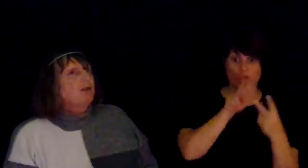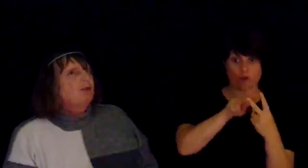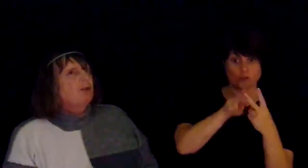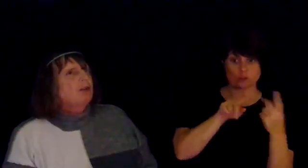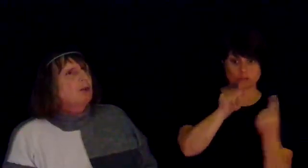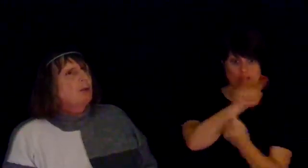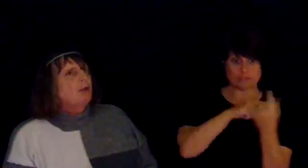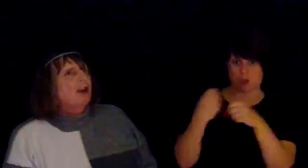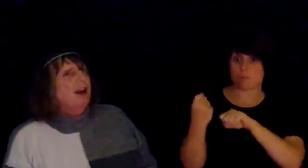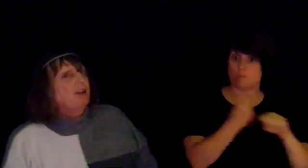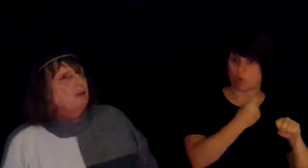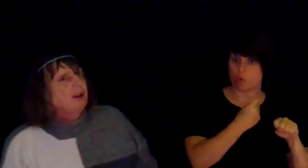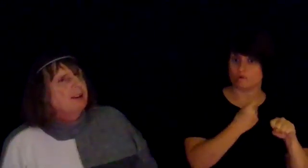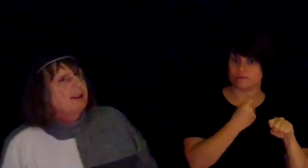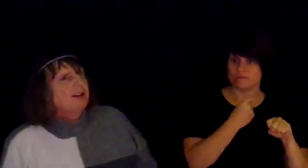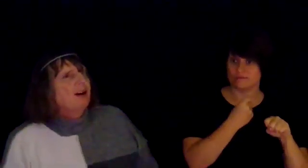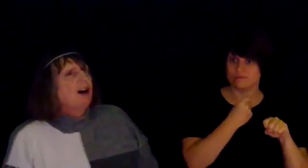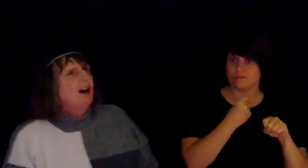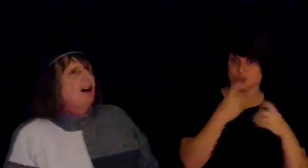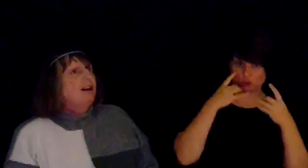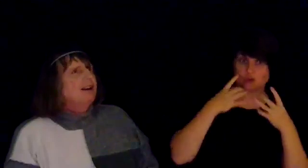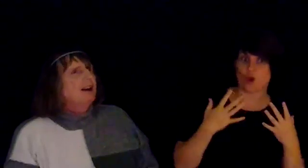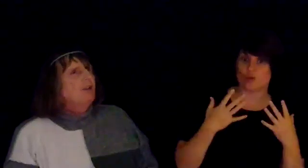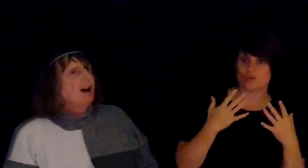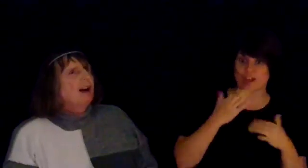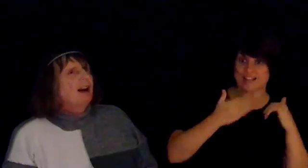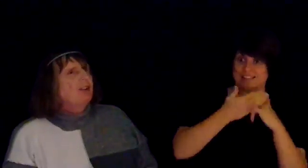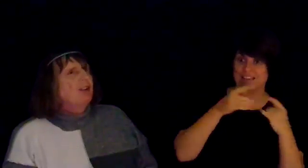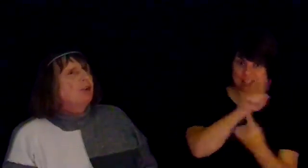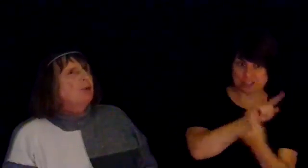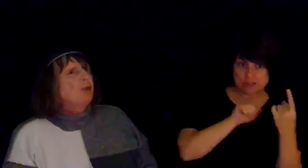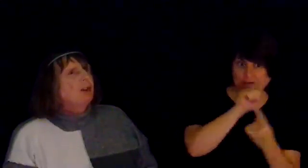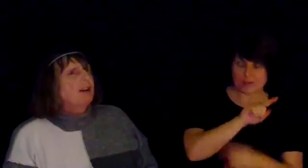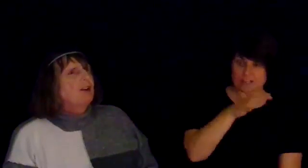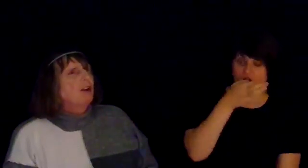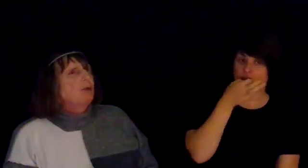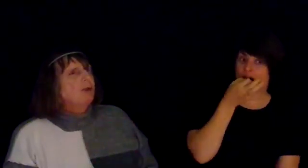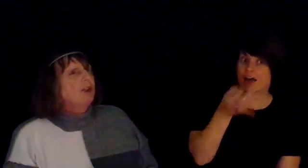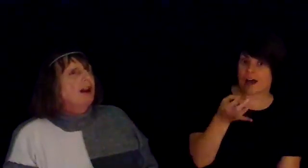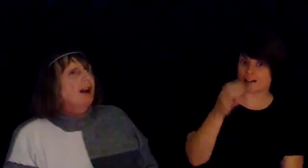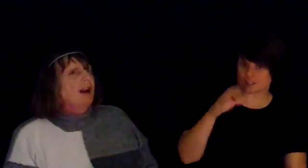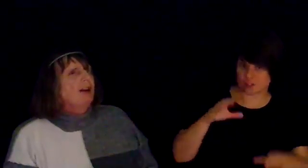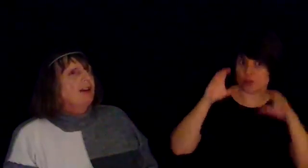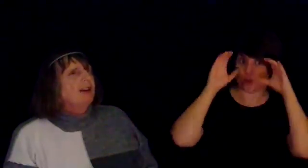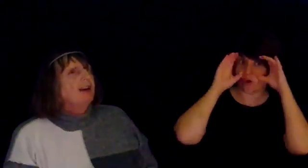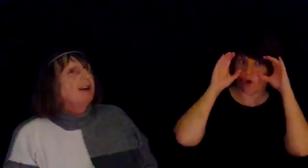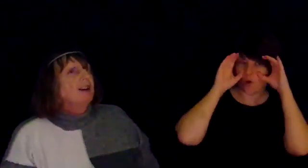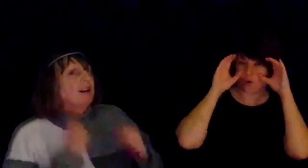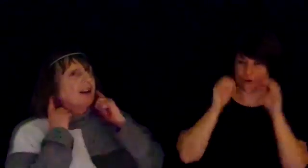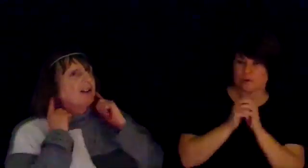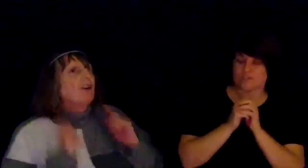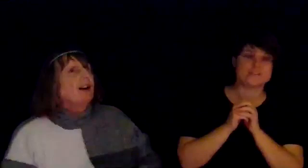And just towards the end of the meeting, I asked them to put the goggles and